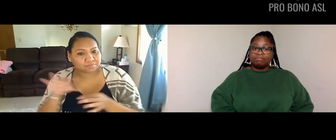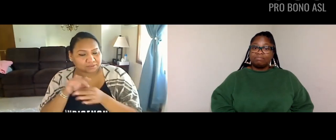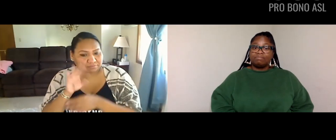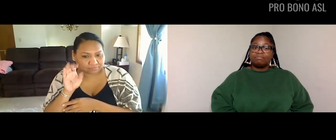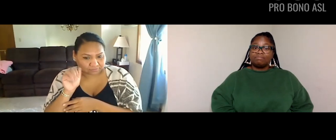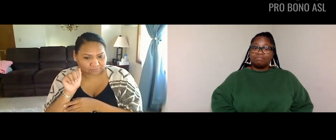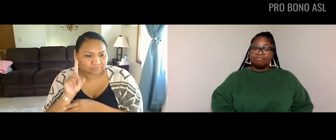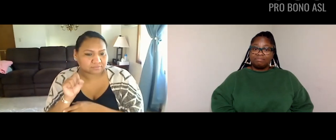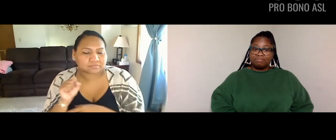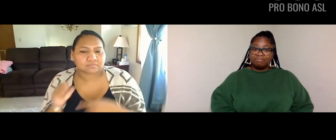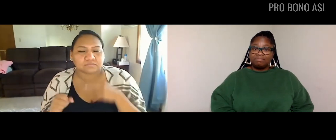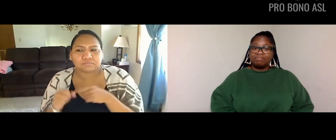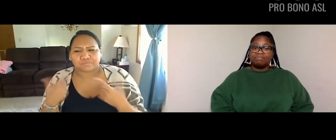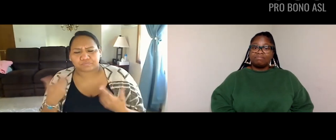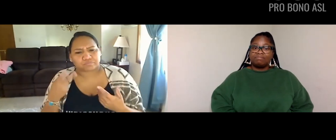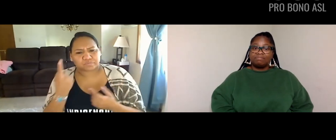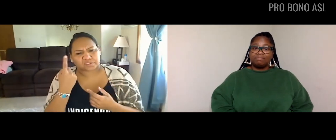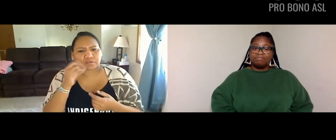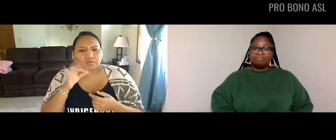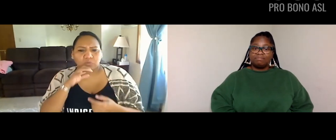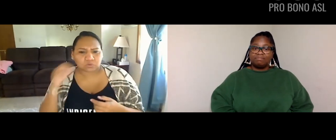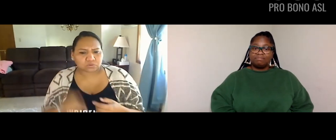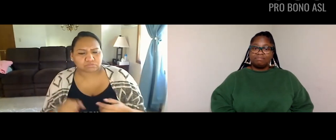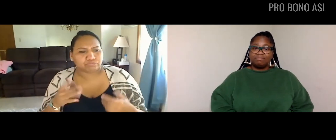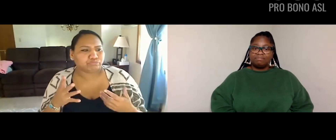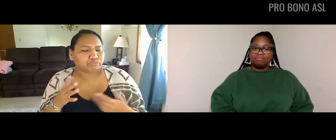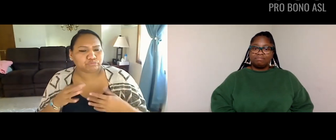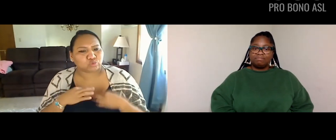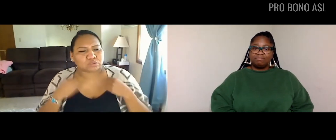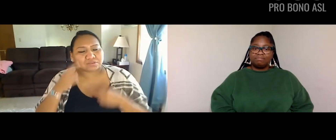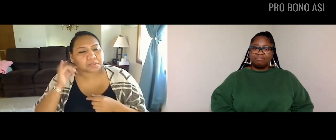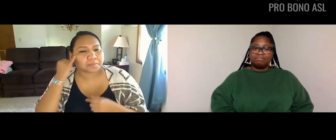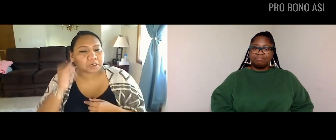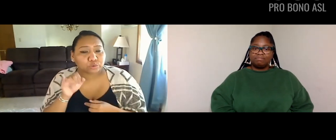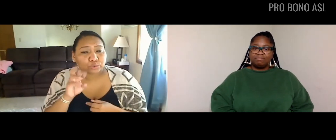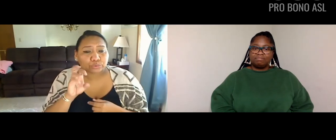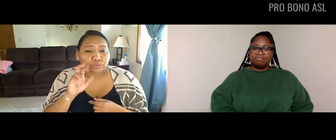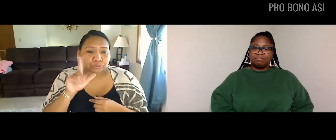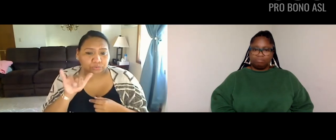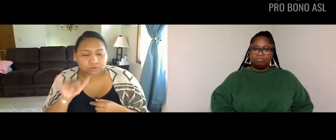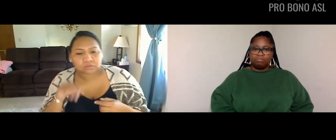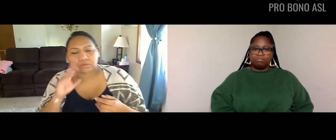now. I'm 5th generation bead worker in my family.